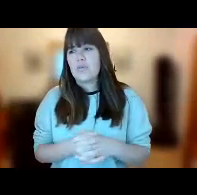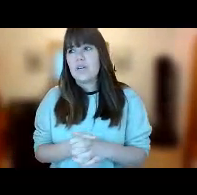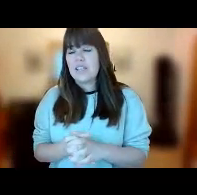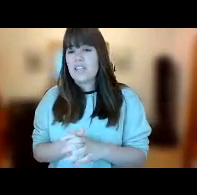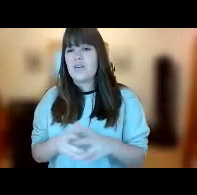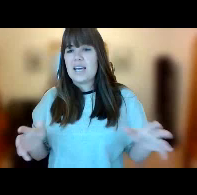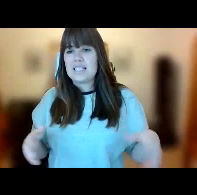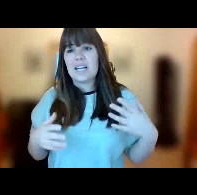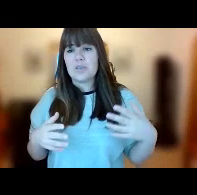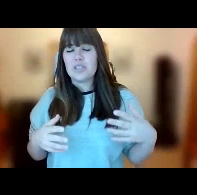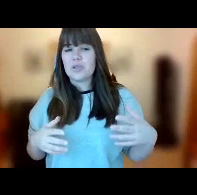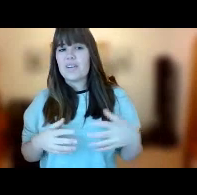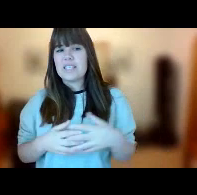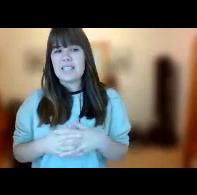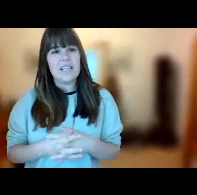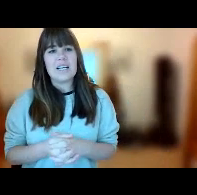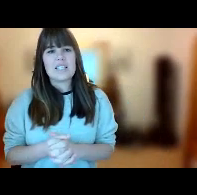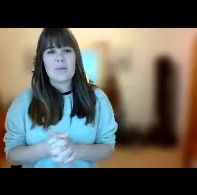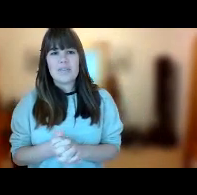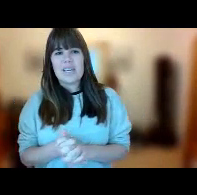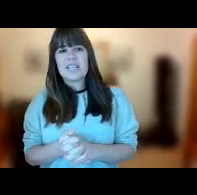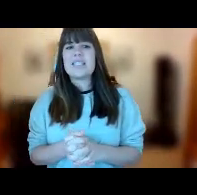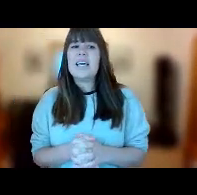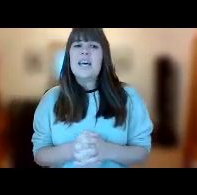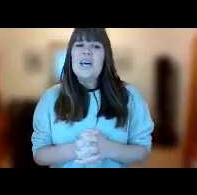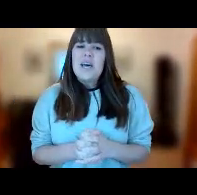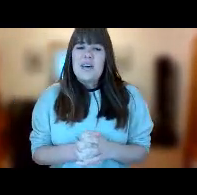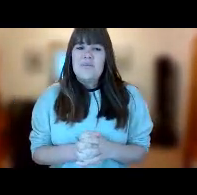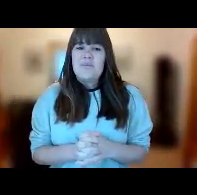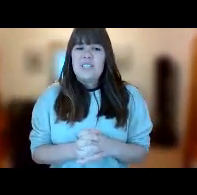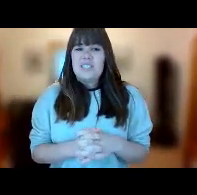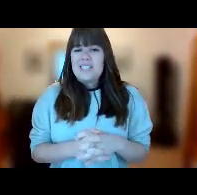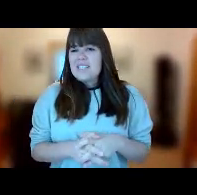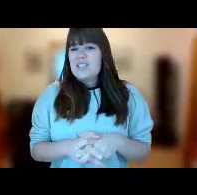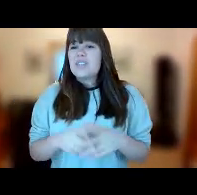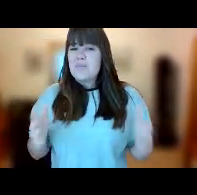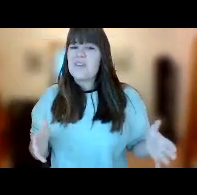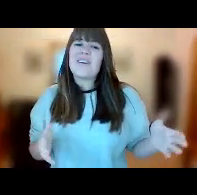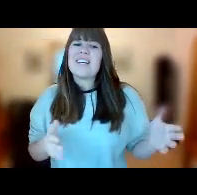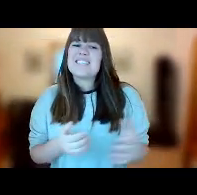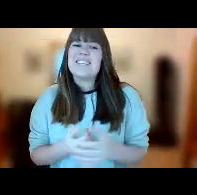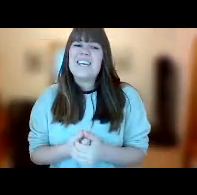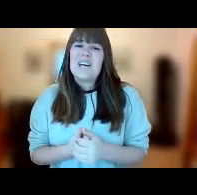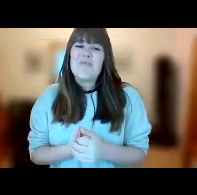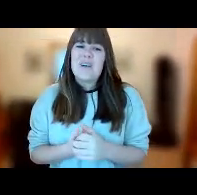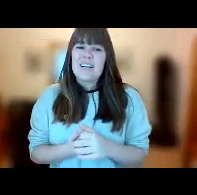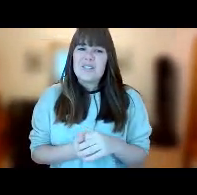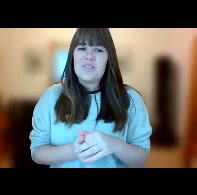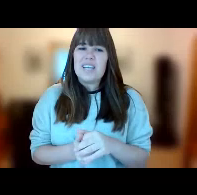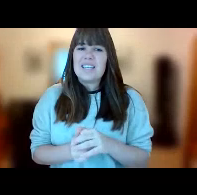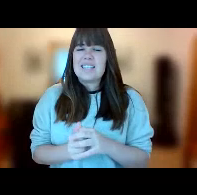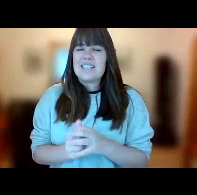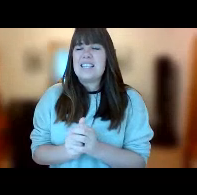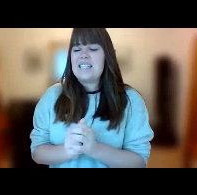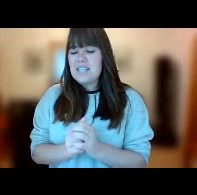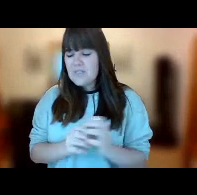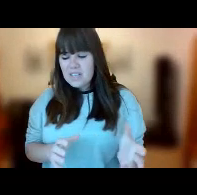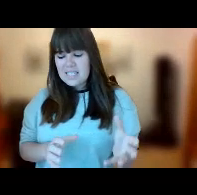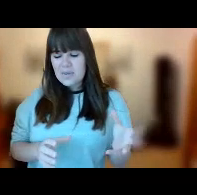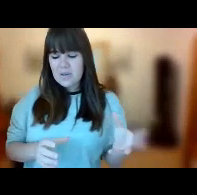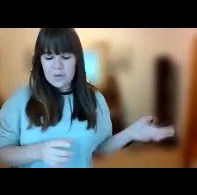recognised now in the UK as a language quite recently in the last couple of years. Which is good progress. Makaton